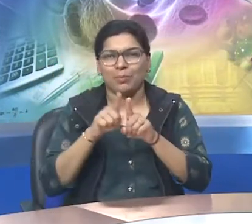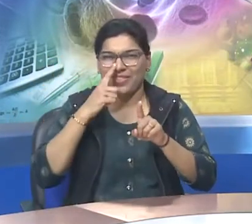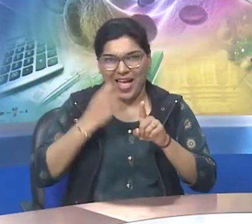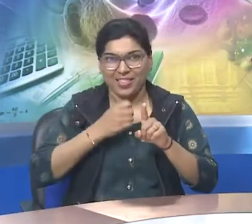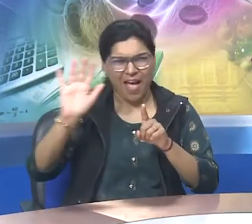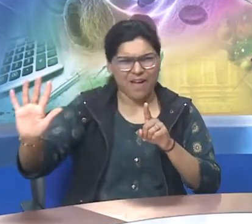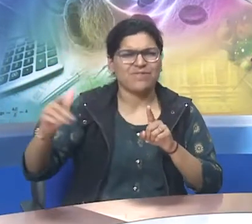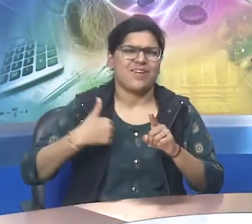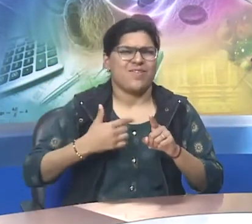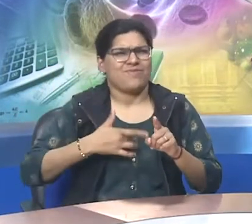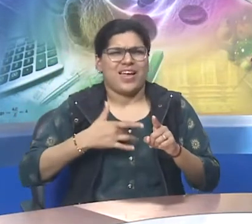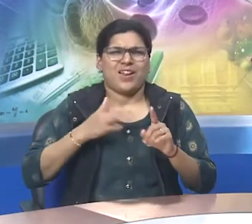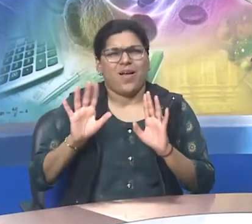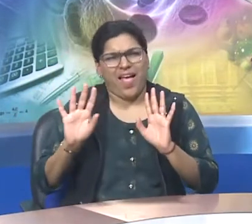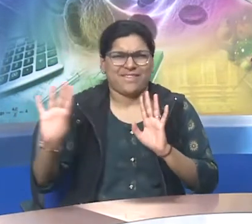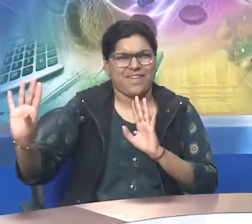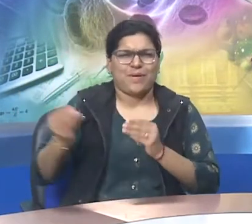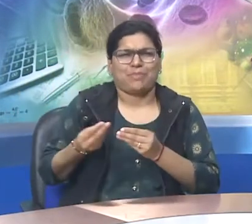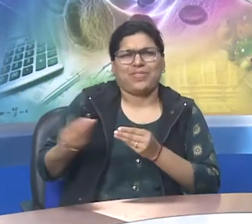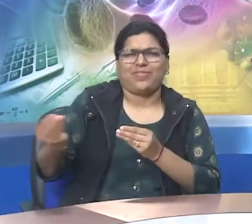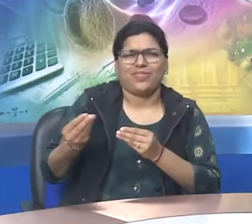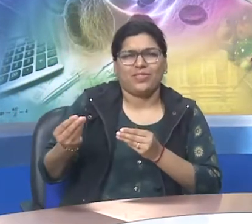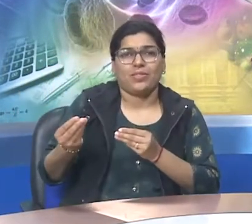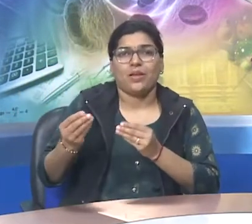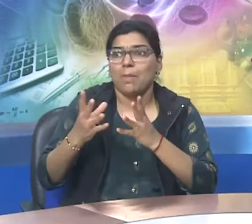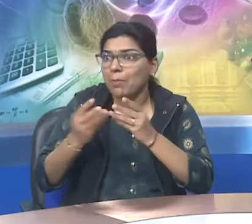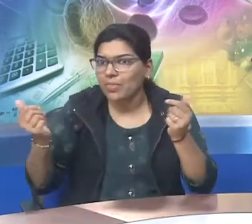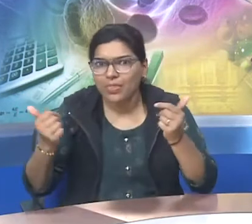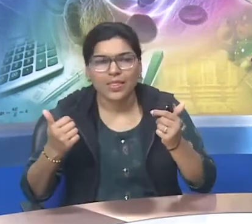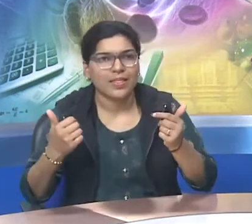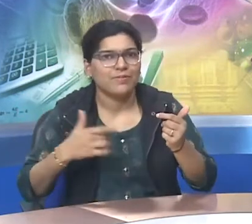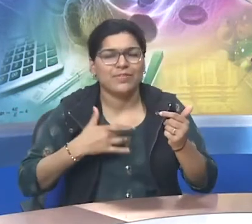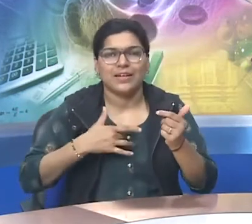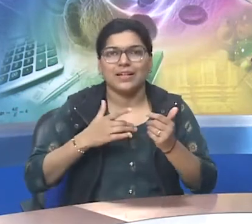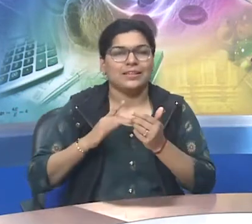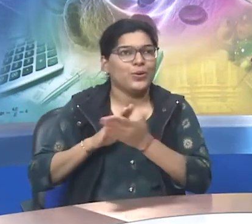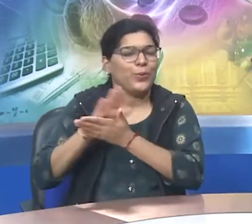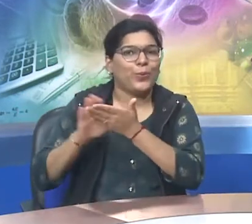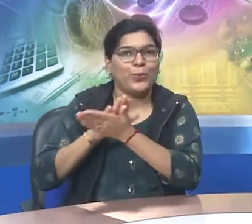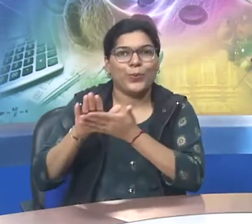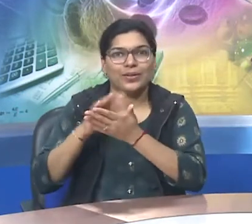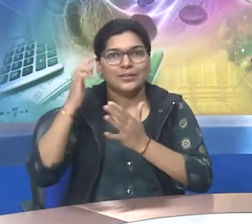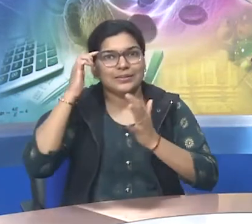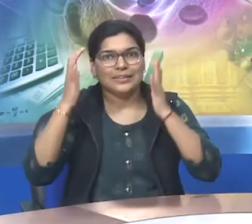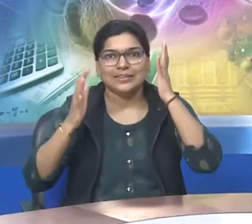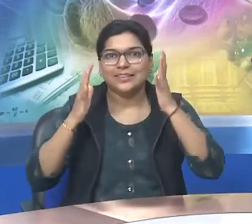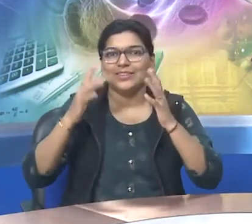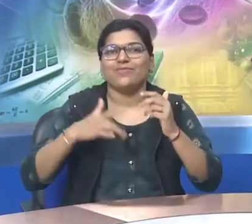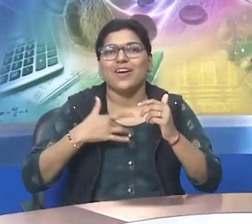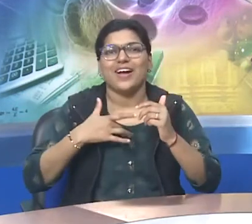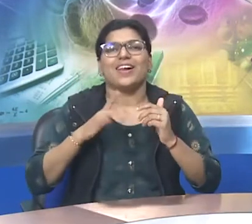to dream about her grandmother, but now there is no one.